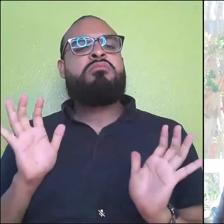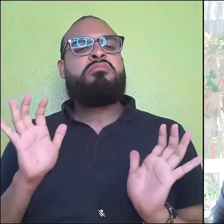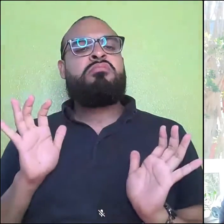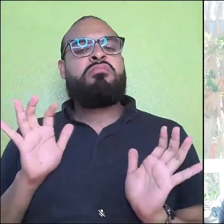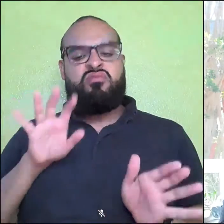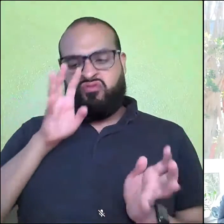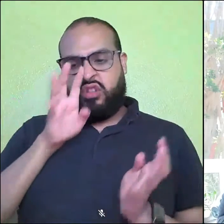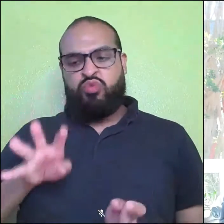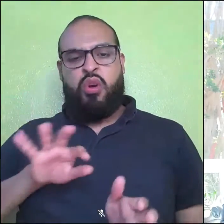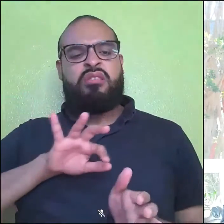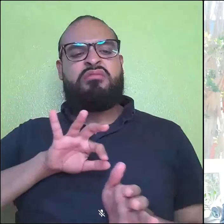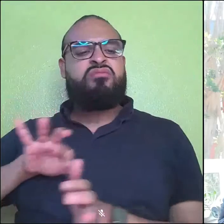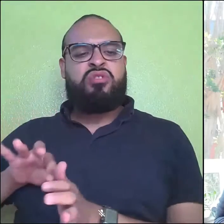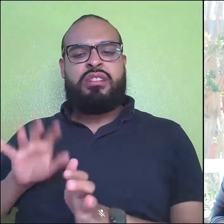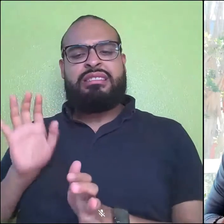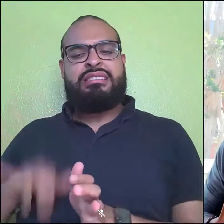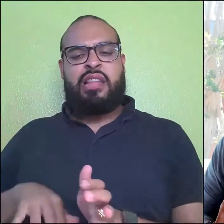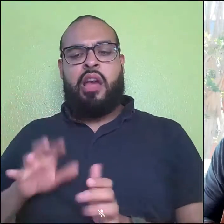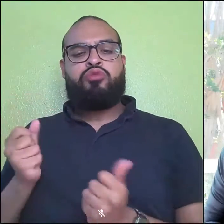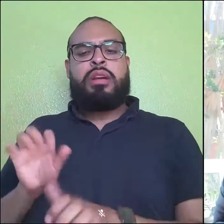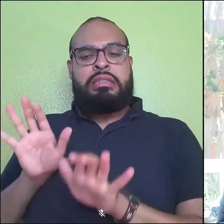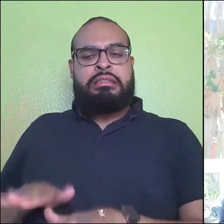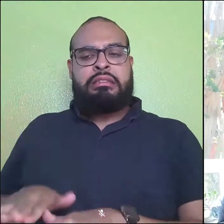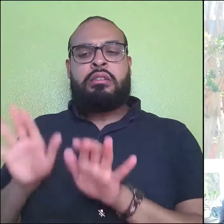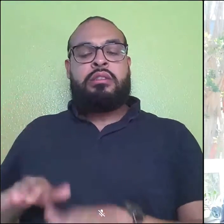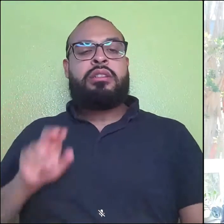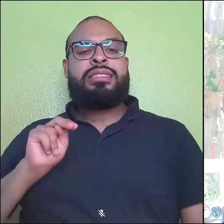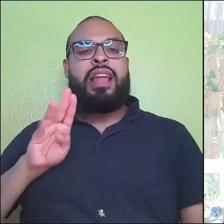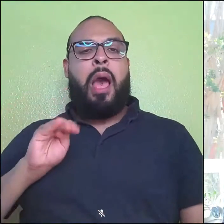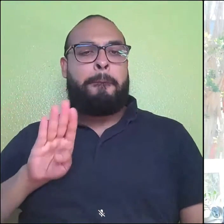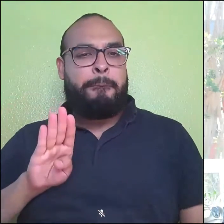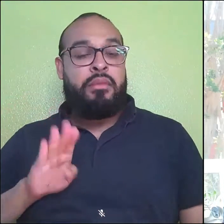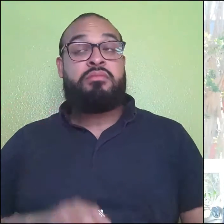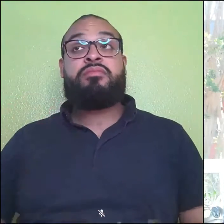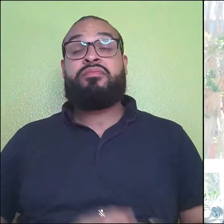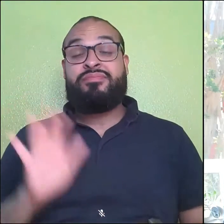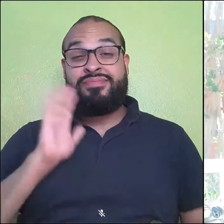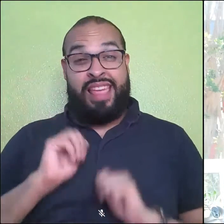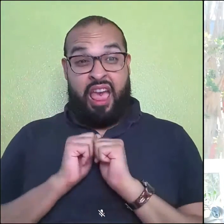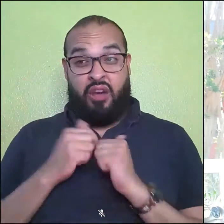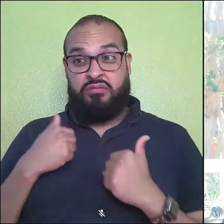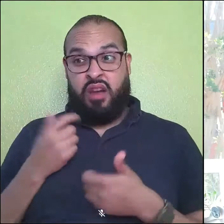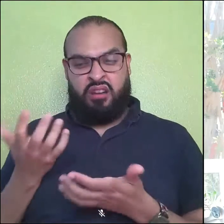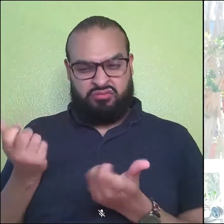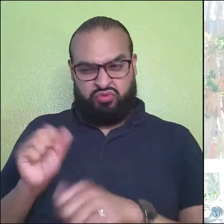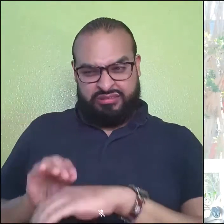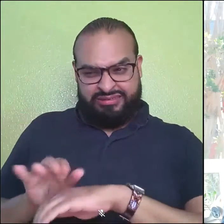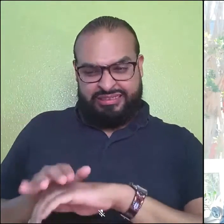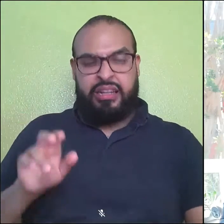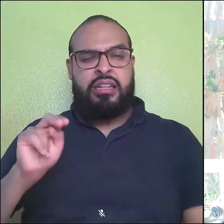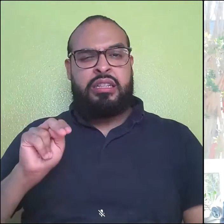really started to invest in my own personal development, I used to numb out with alcohol and